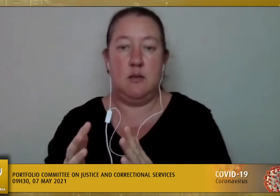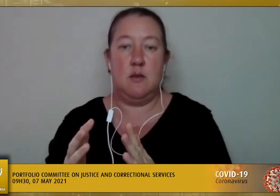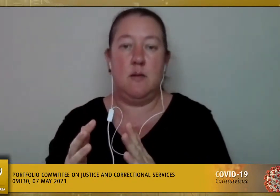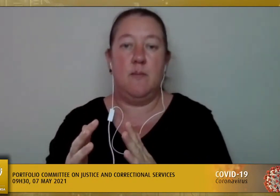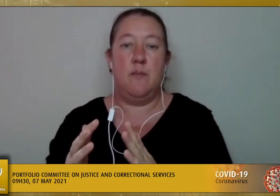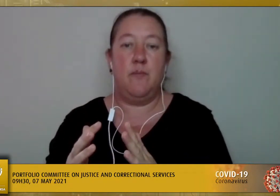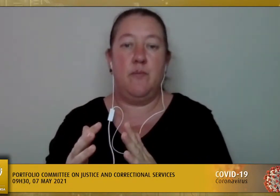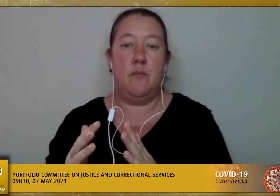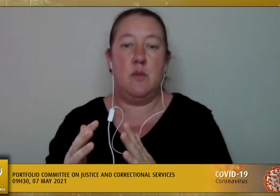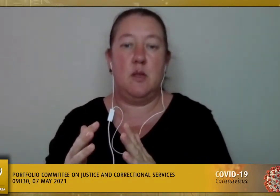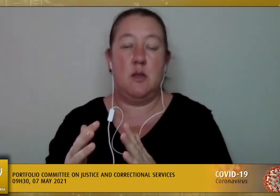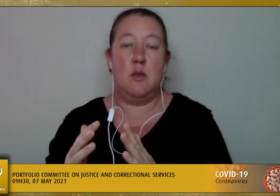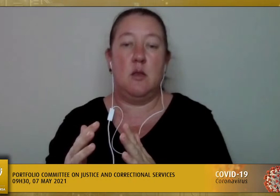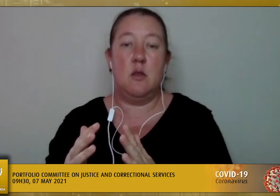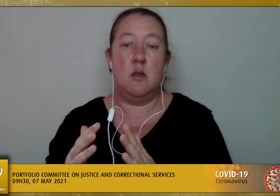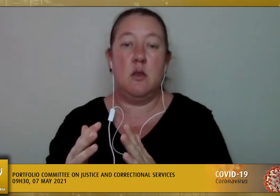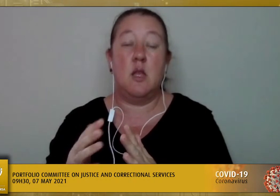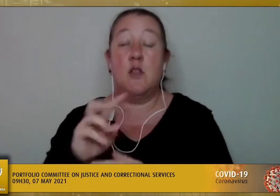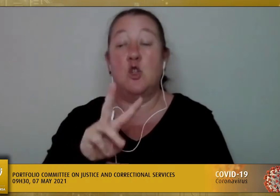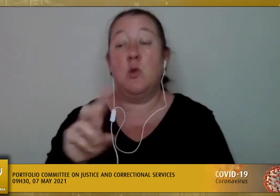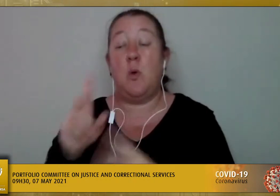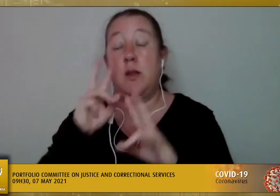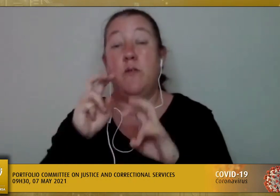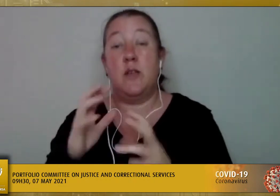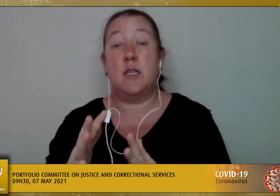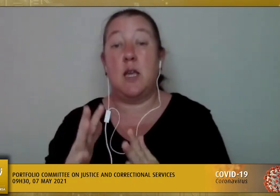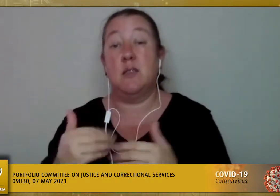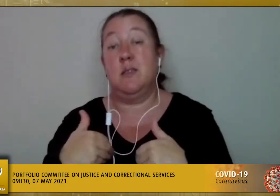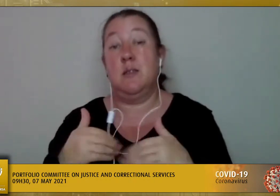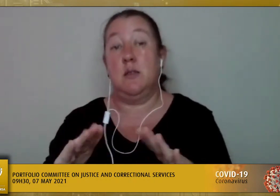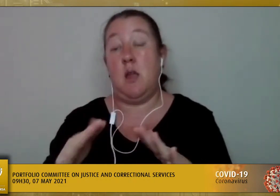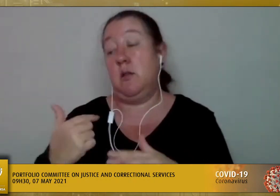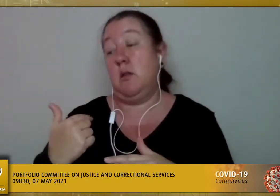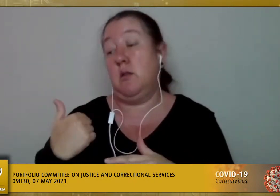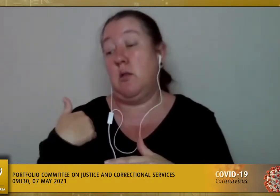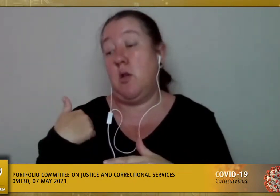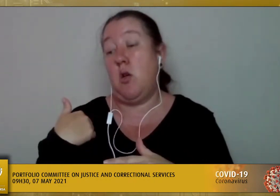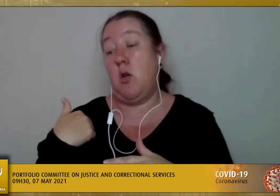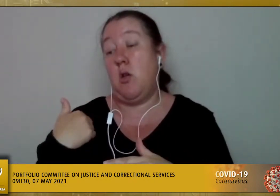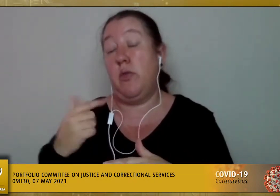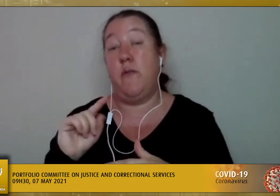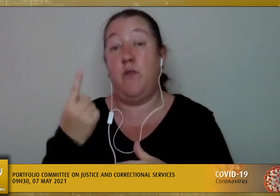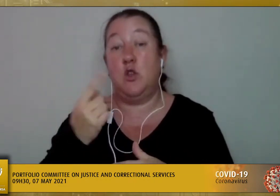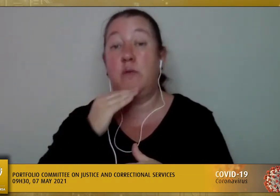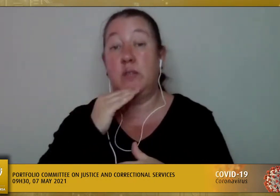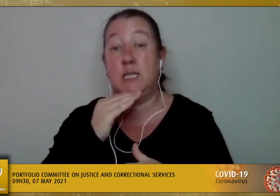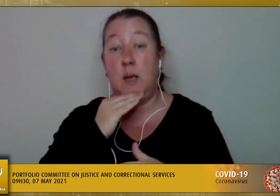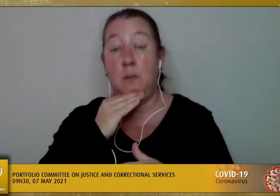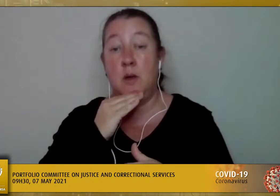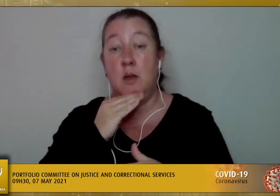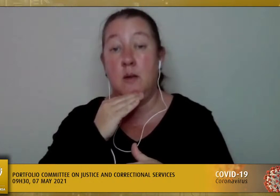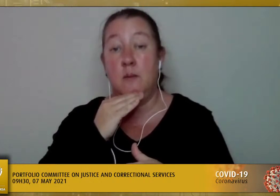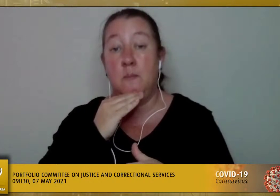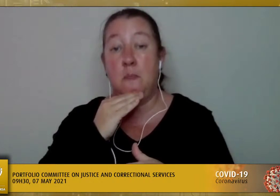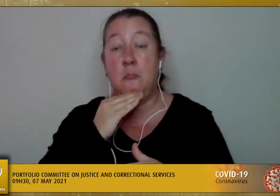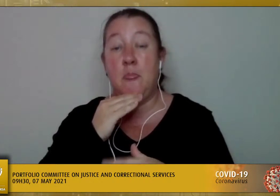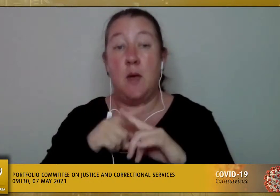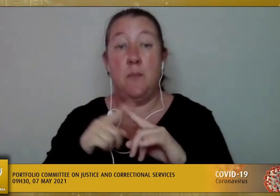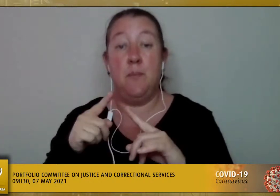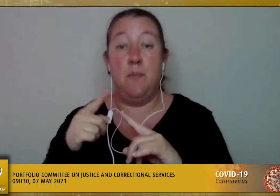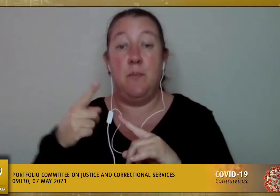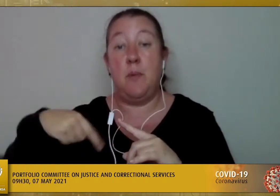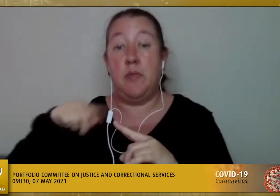um they the the 21 investigators thought on started on the 1st of December um but they